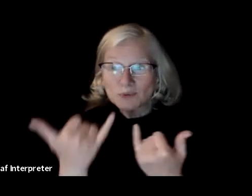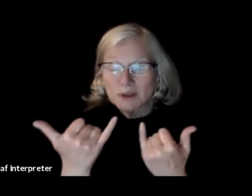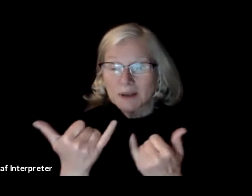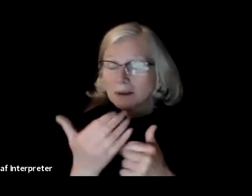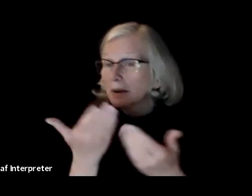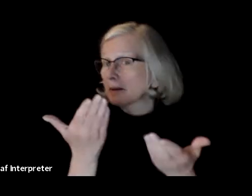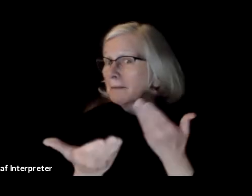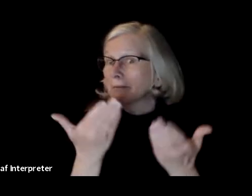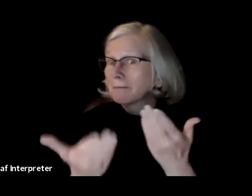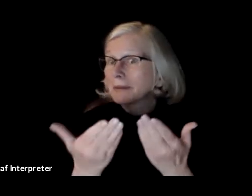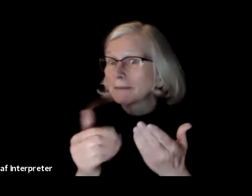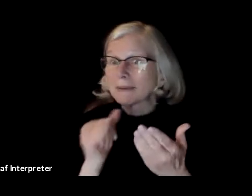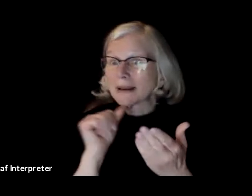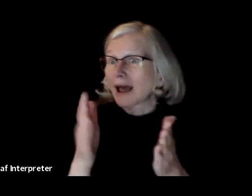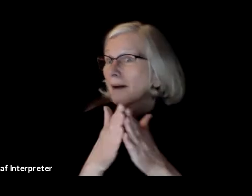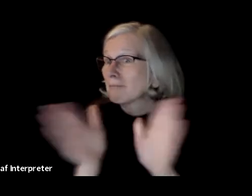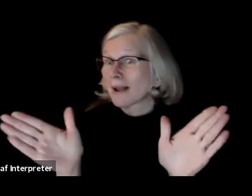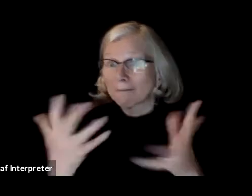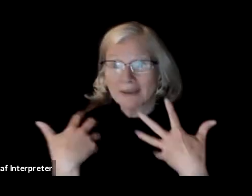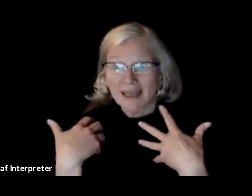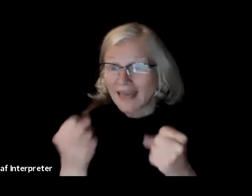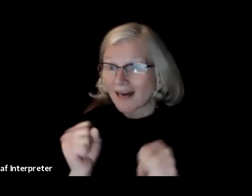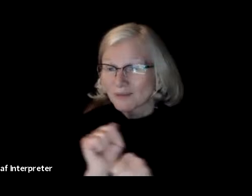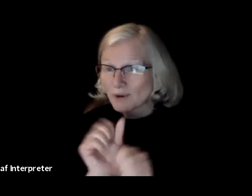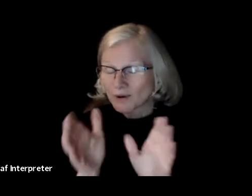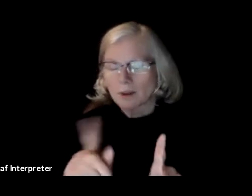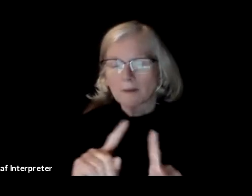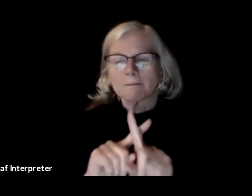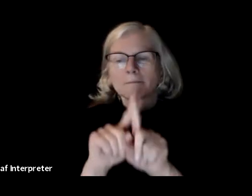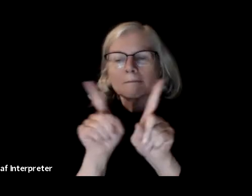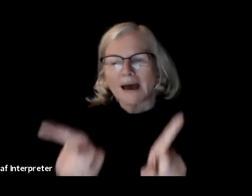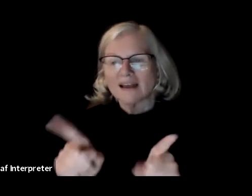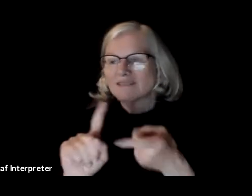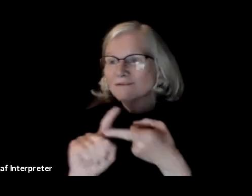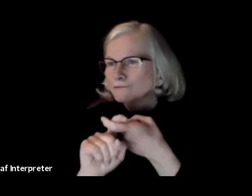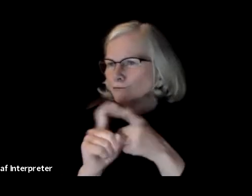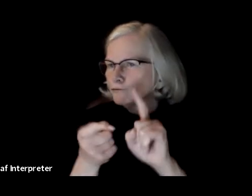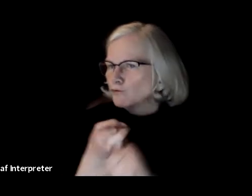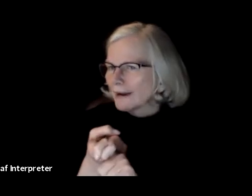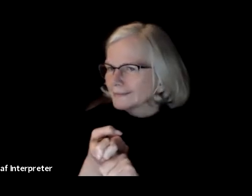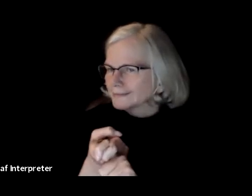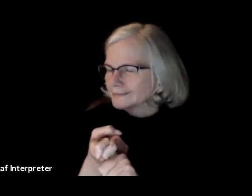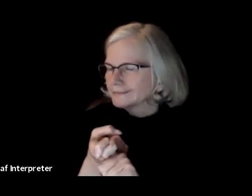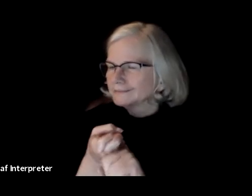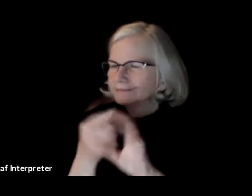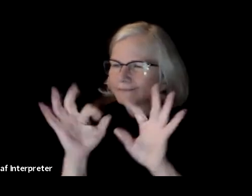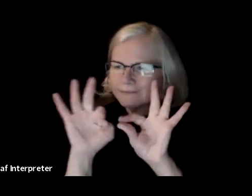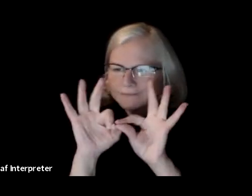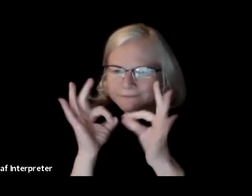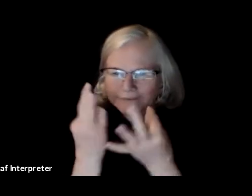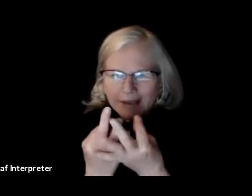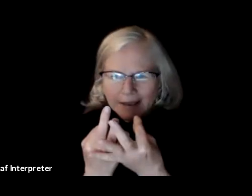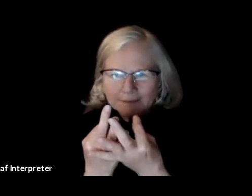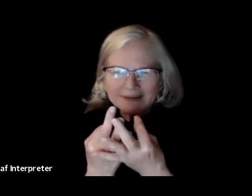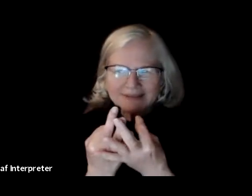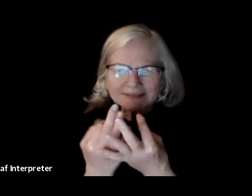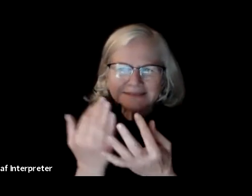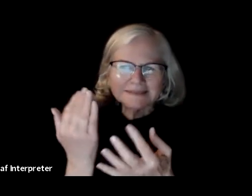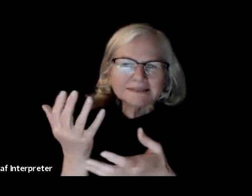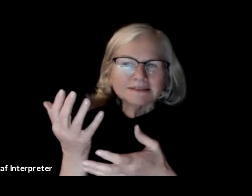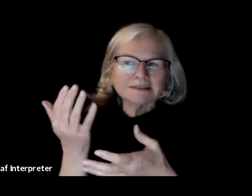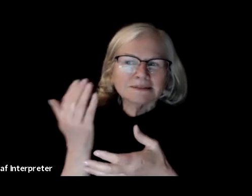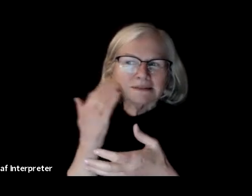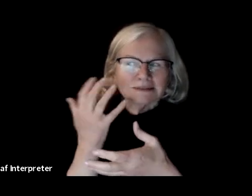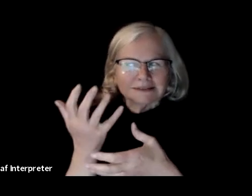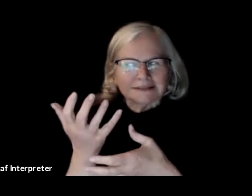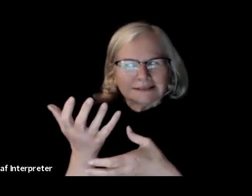to them. Someone that somebody knows personally, has an existing connection and relationship with. Maybe it is